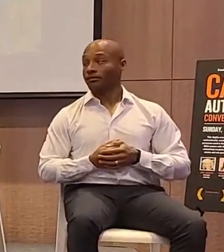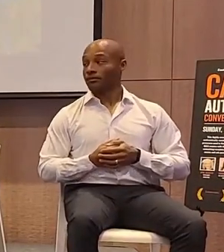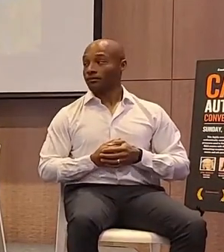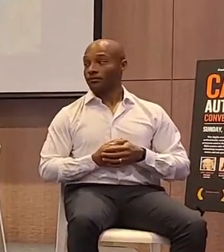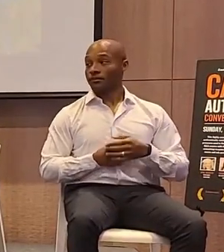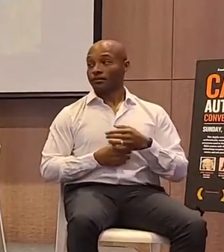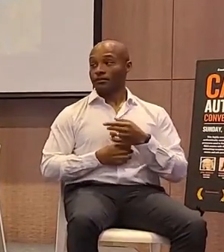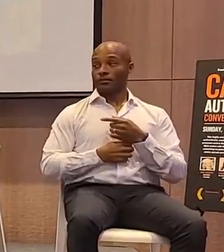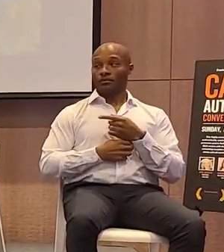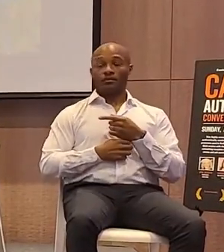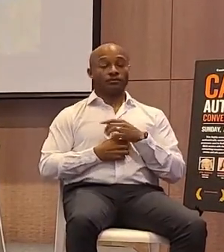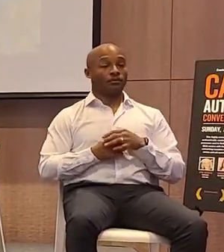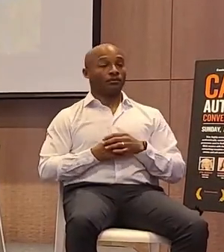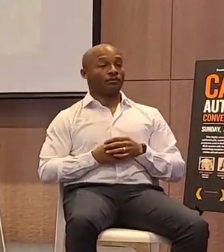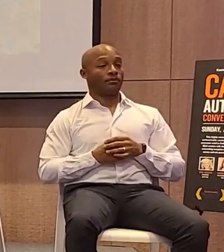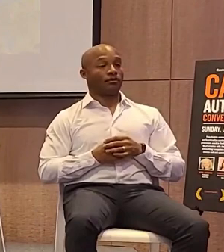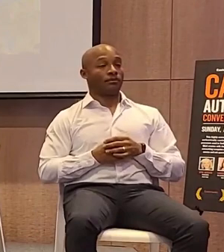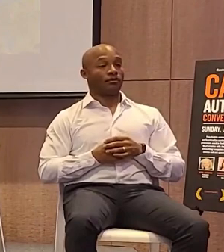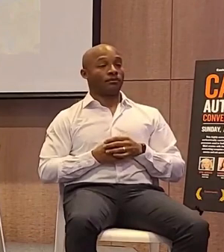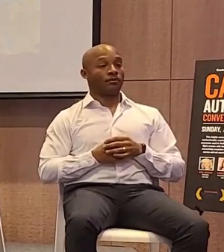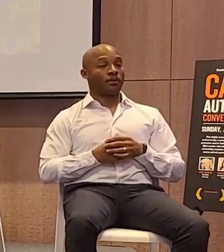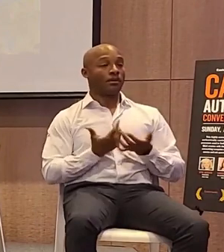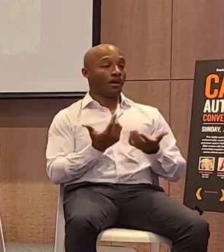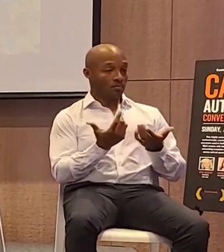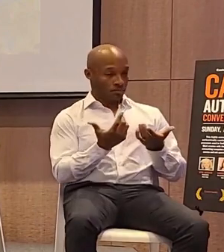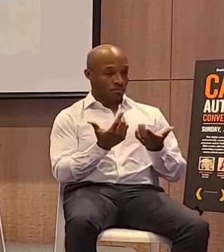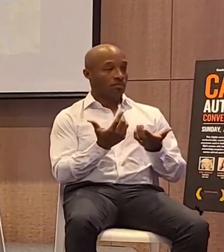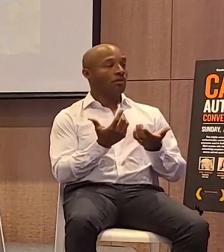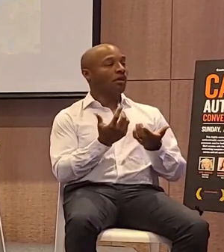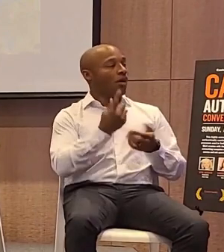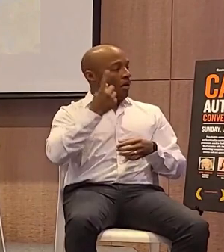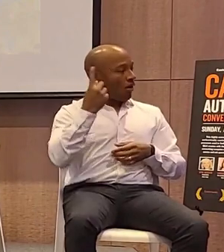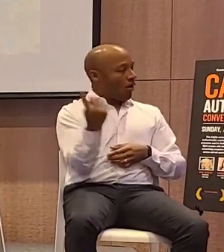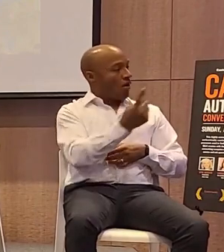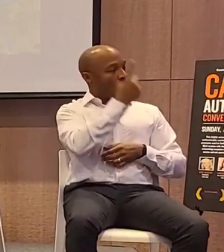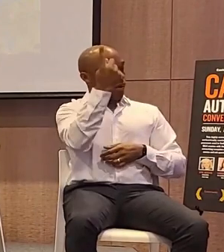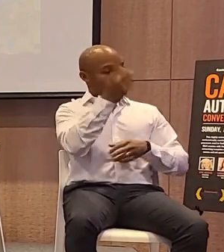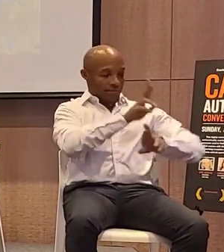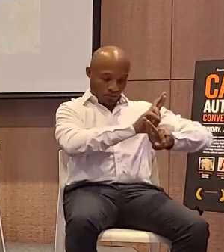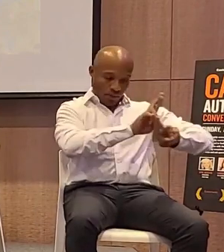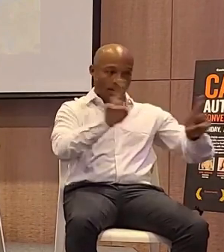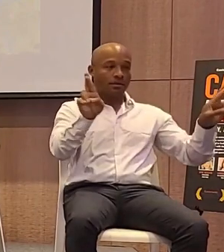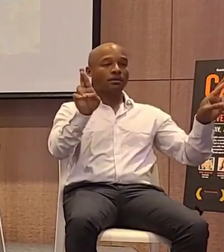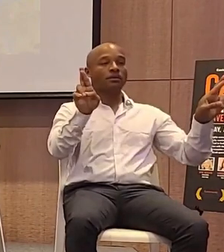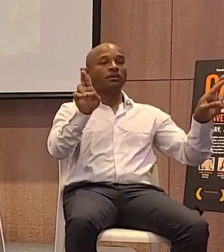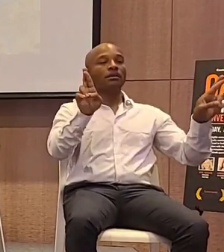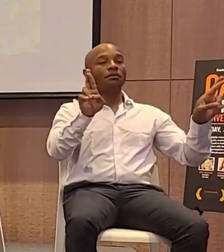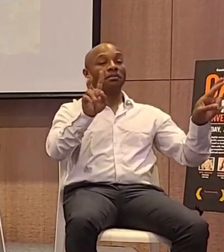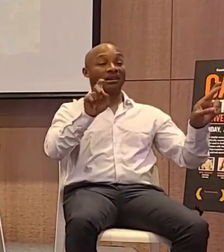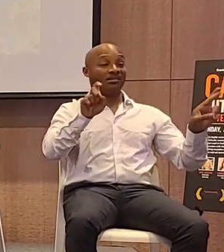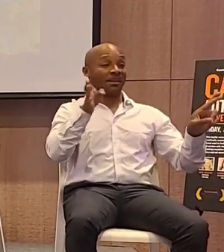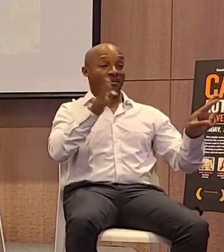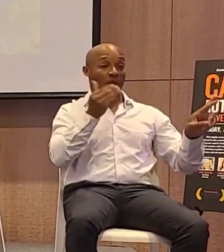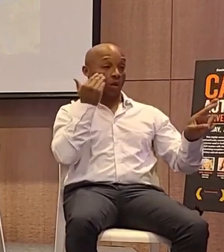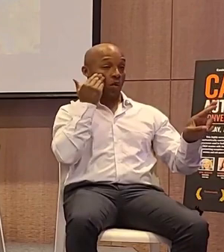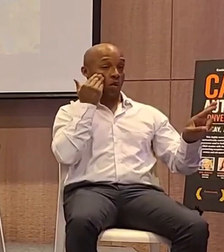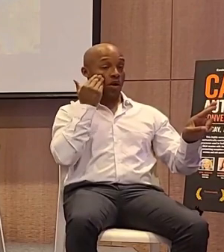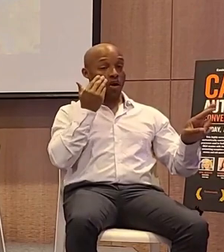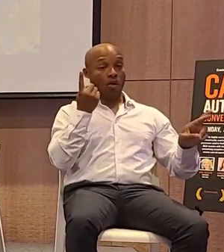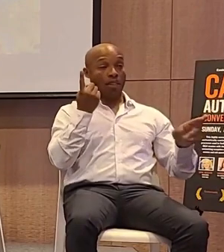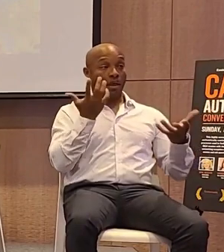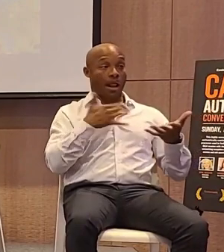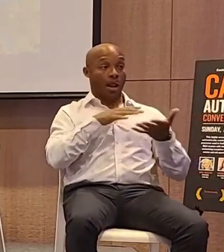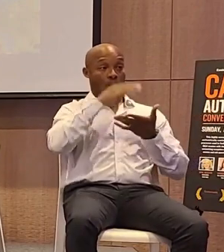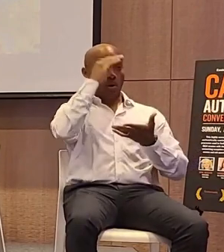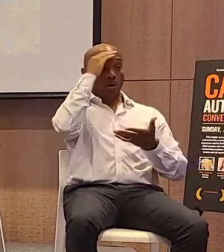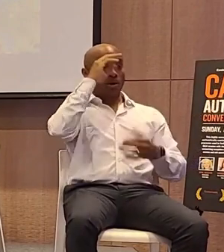entertainment. So, like I said, like, always be ready, because you never know. The big thing that I've learned is that social media is huge now. I